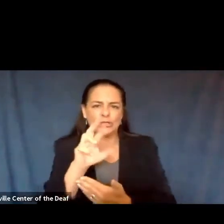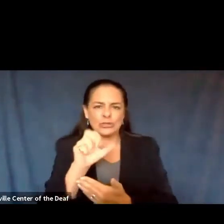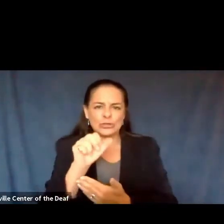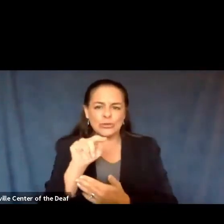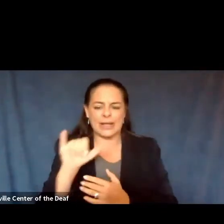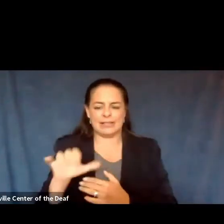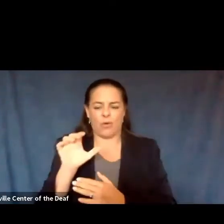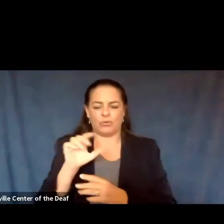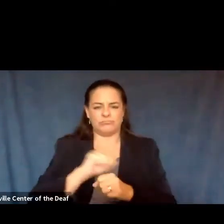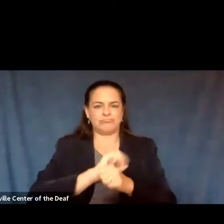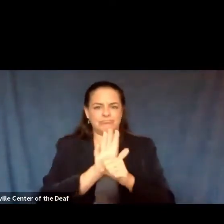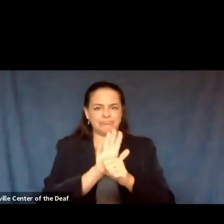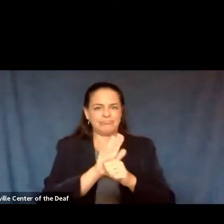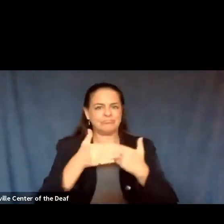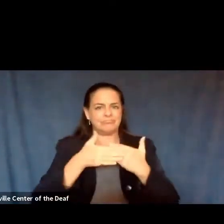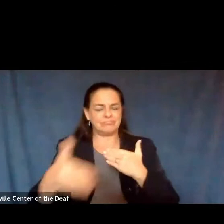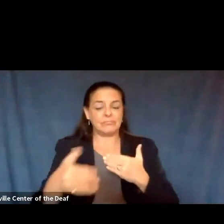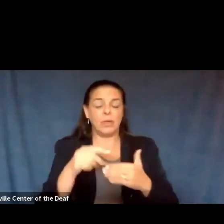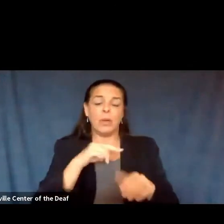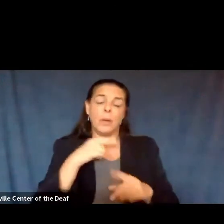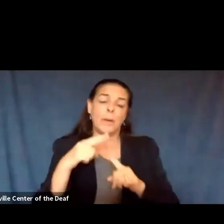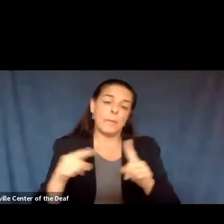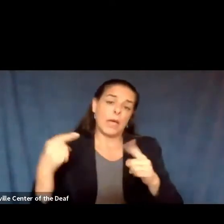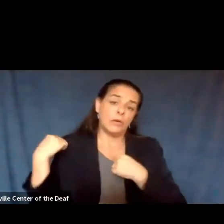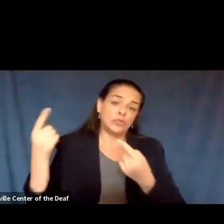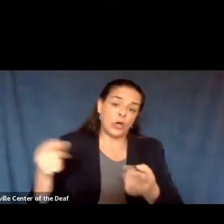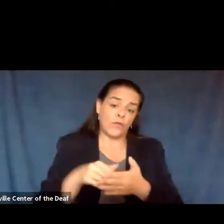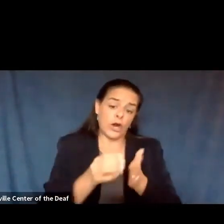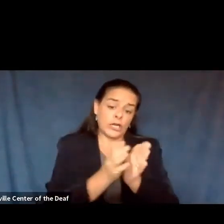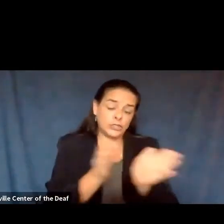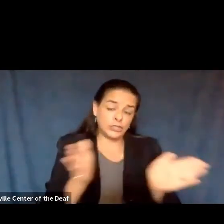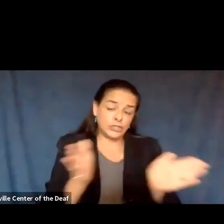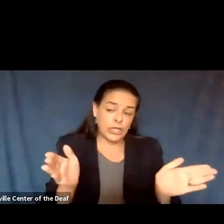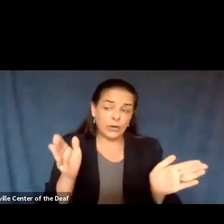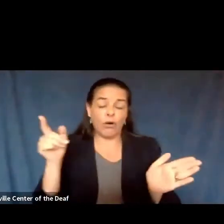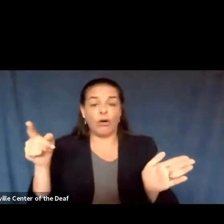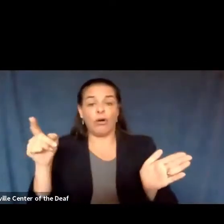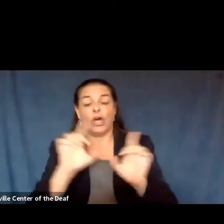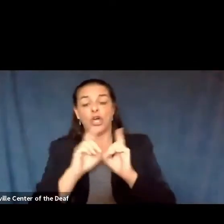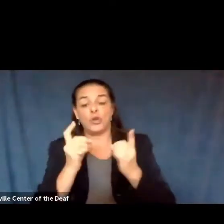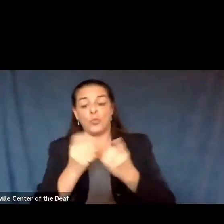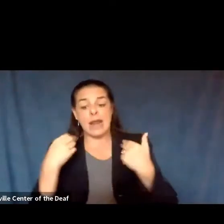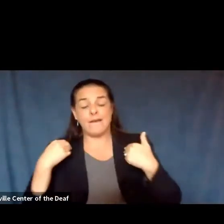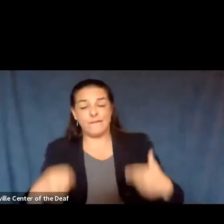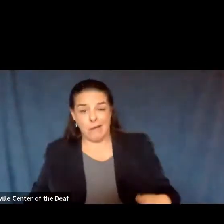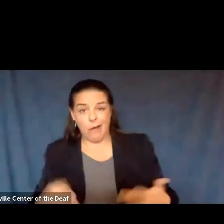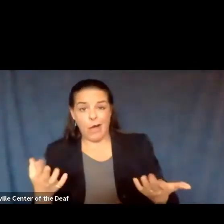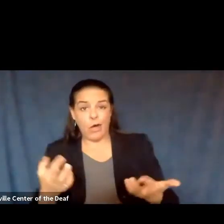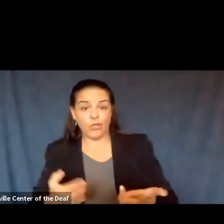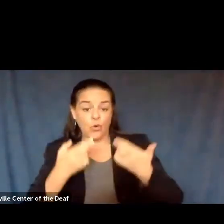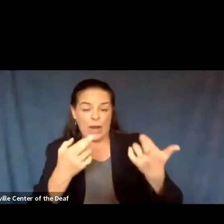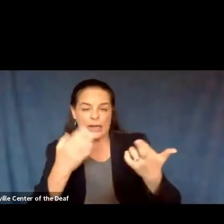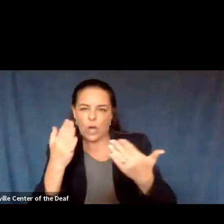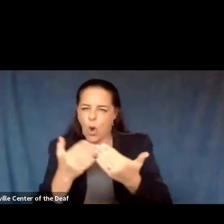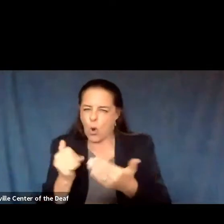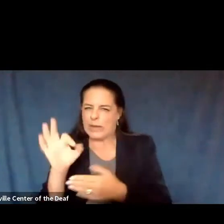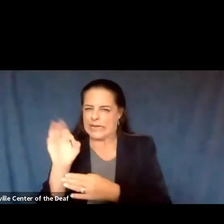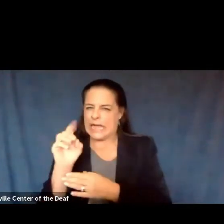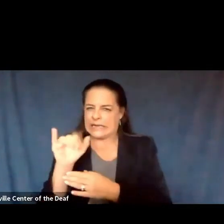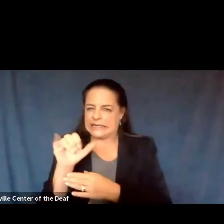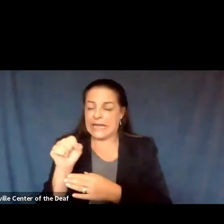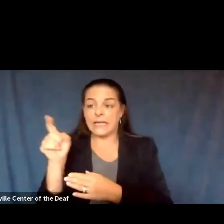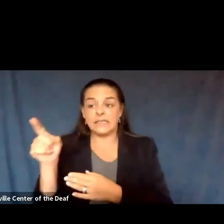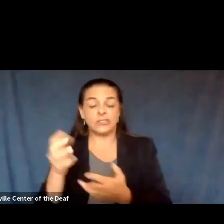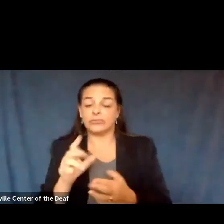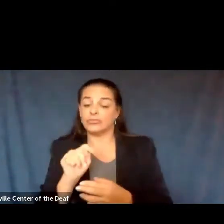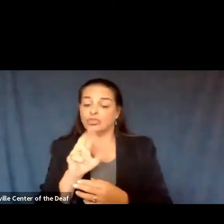far, in general, the recommendations from the Department of Health have been, for the ones that we've had, because it's been really close to that 90-day window, is to